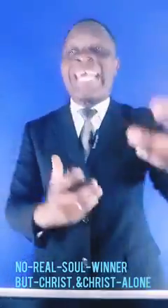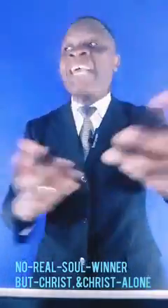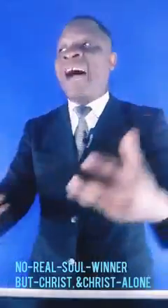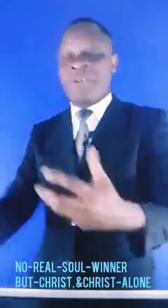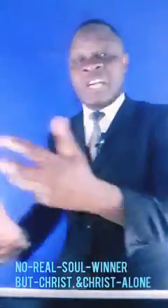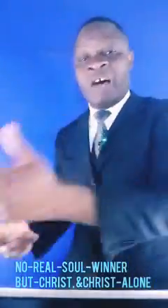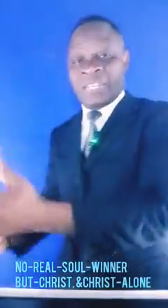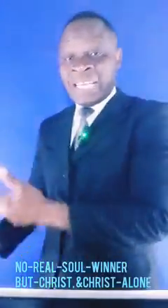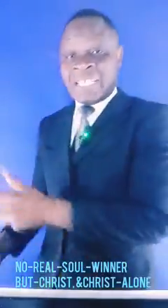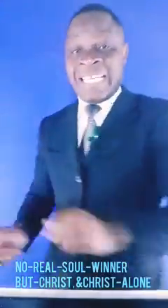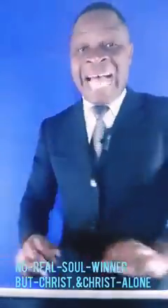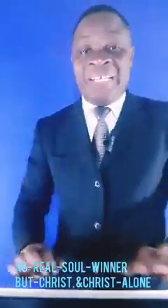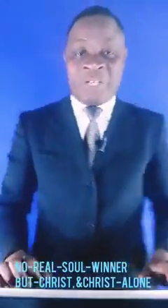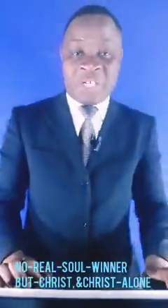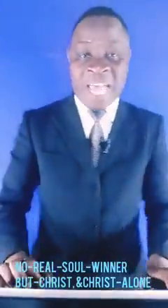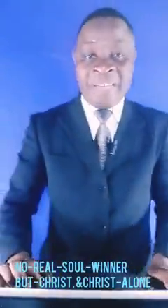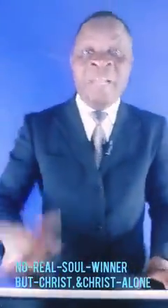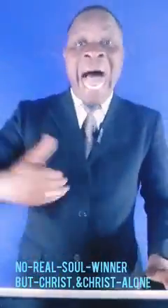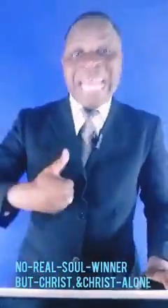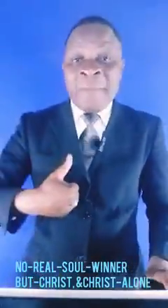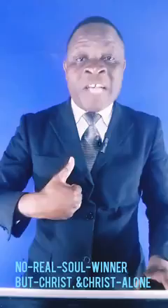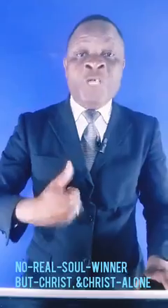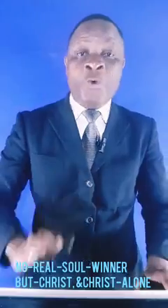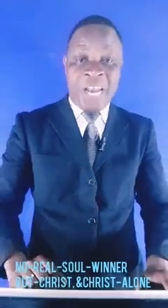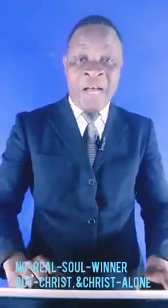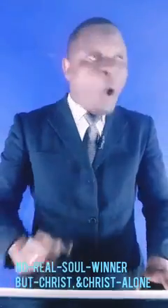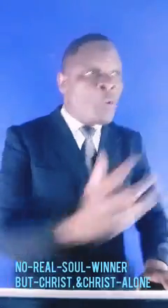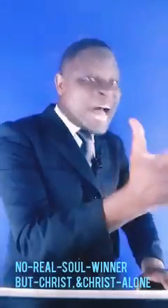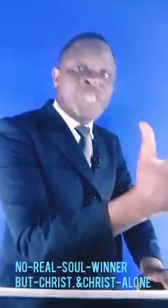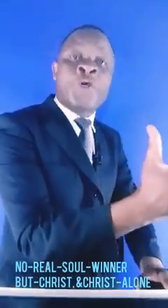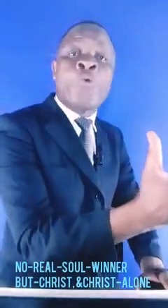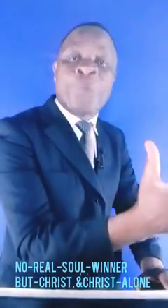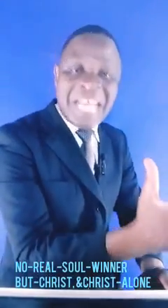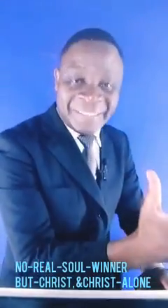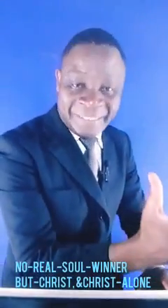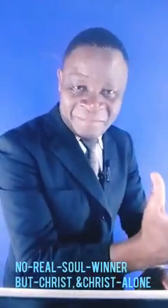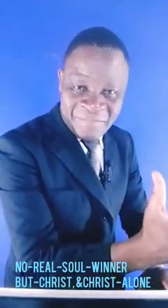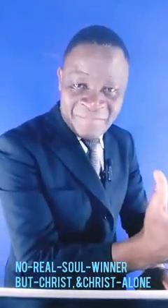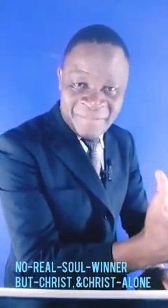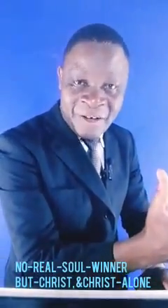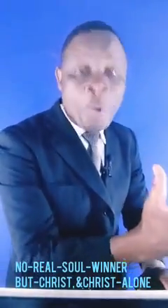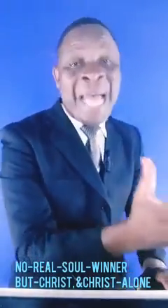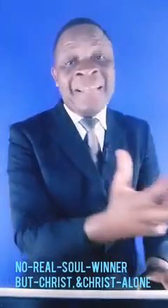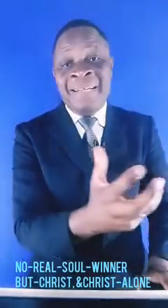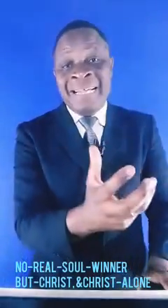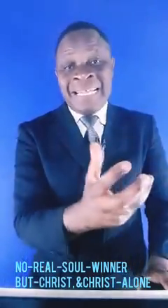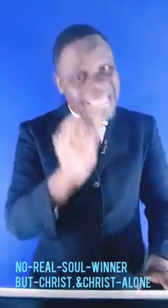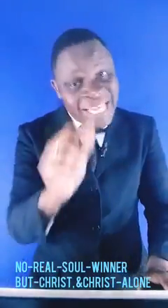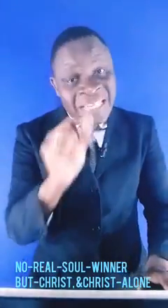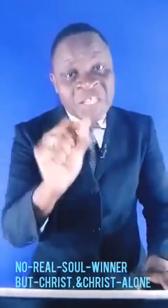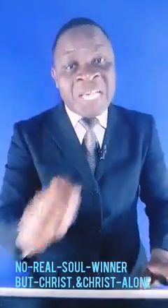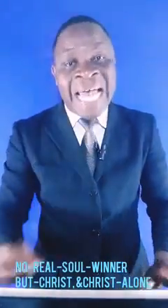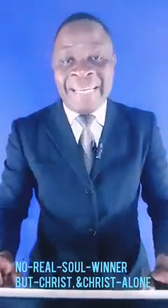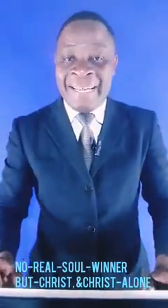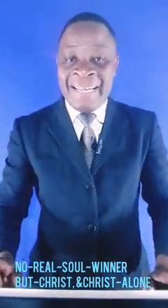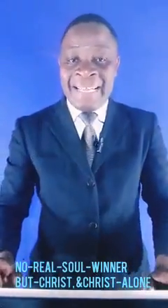give ourselves certain titles to say, I am a soul winner, or we are soul winners. Well, that is a sign that